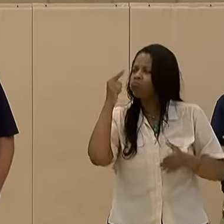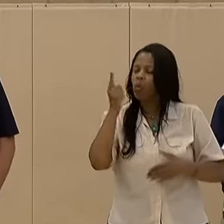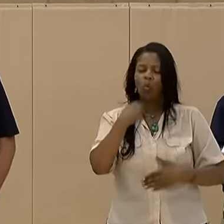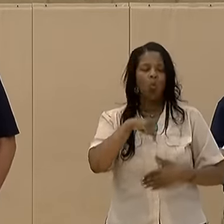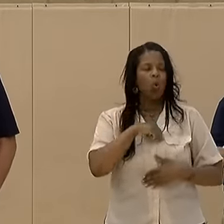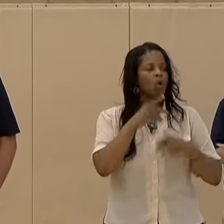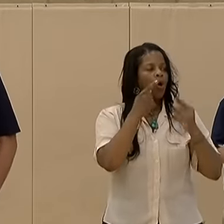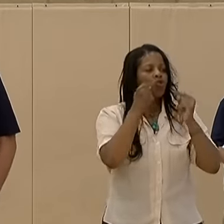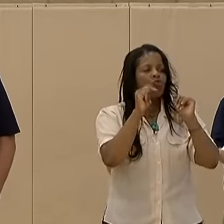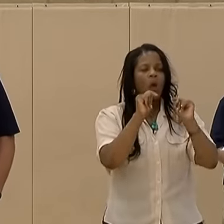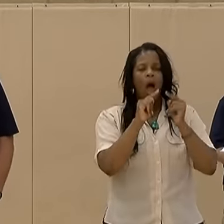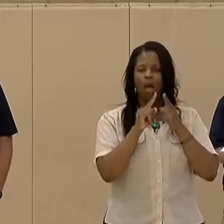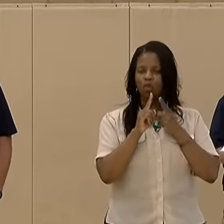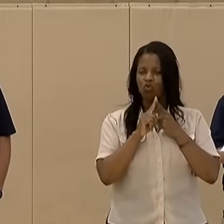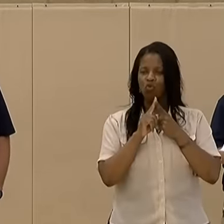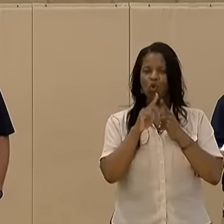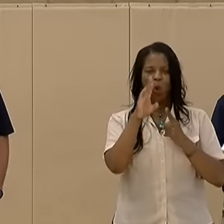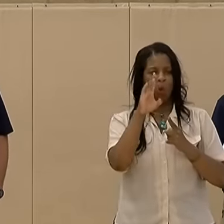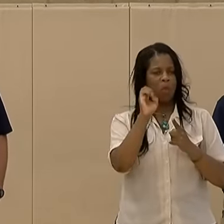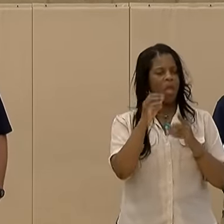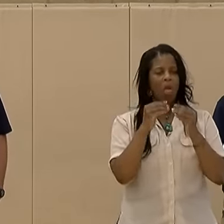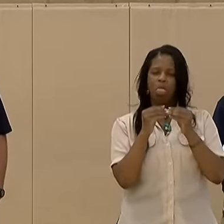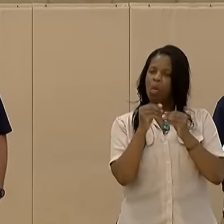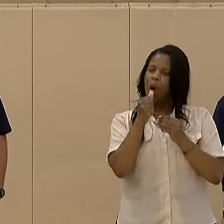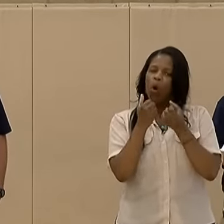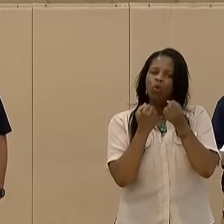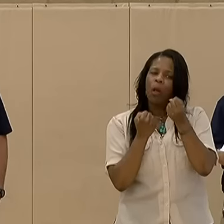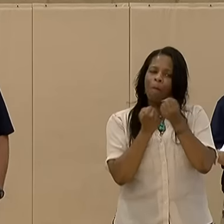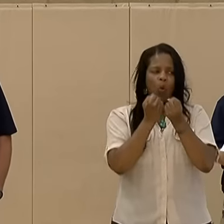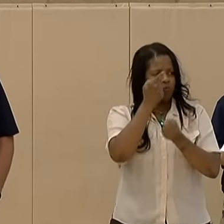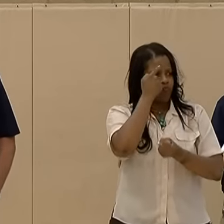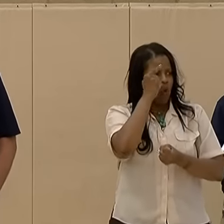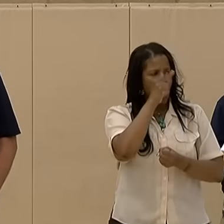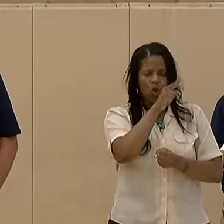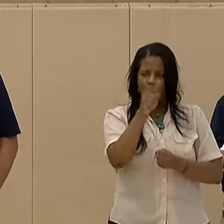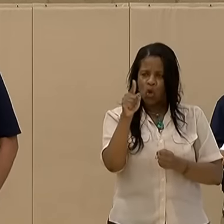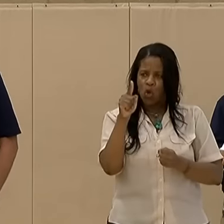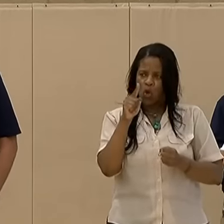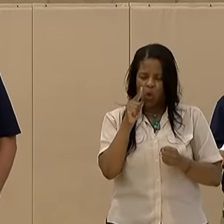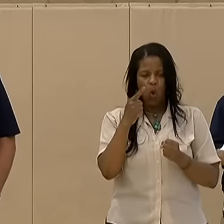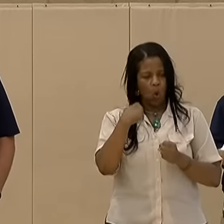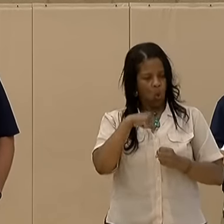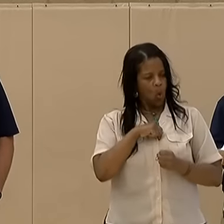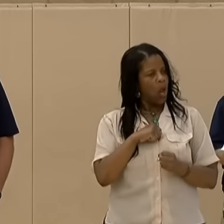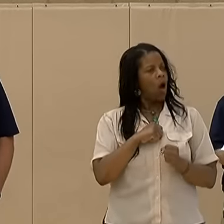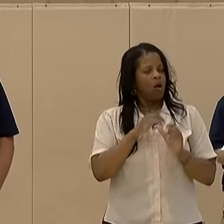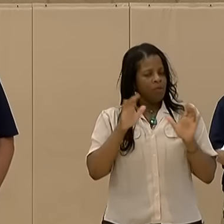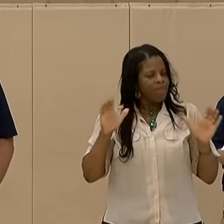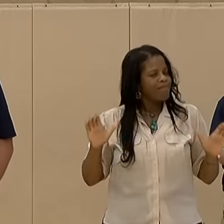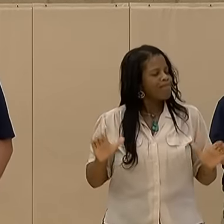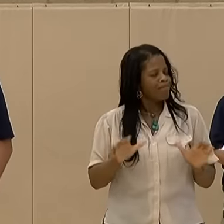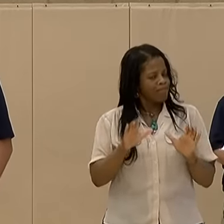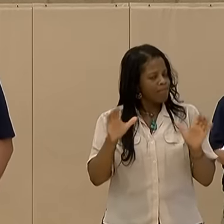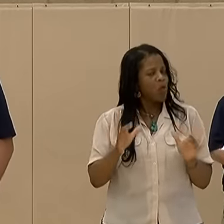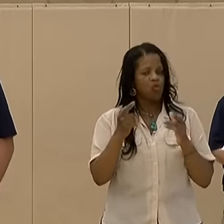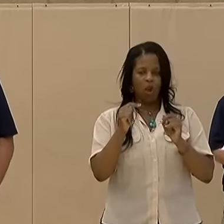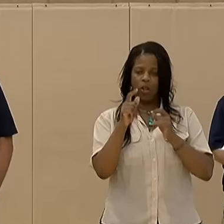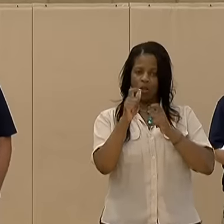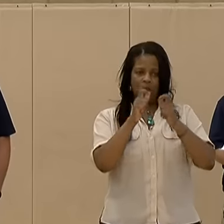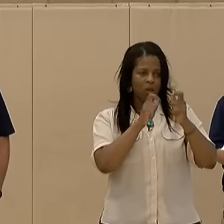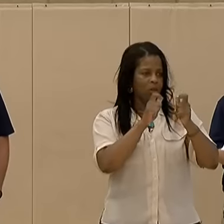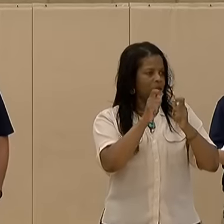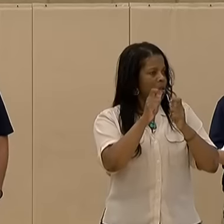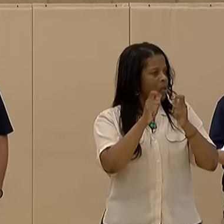to try to be of the most assistance we can be while we're actively providing the management and oversight for